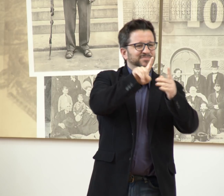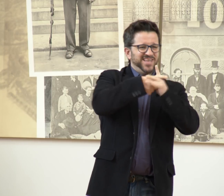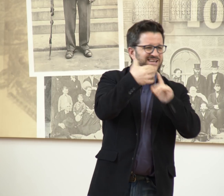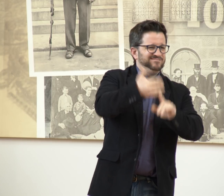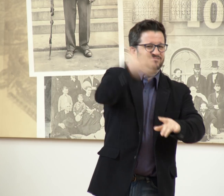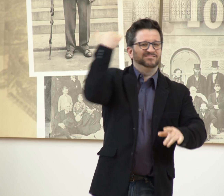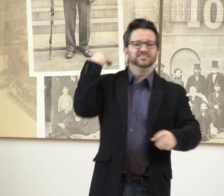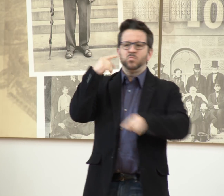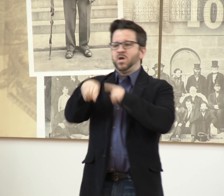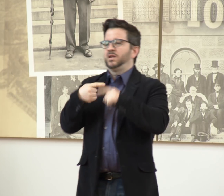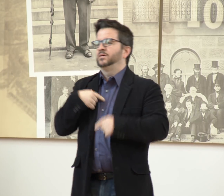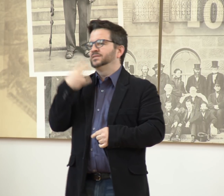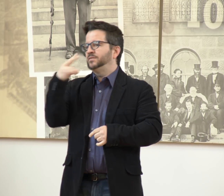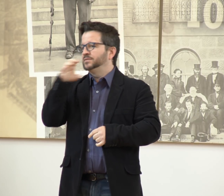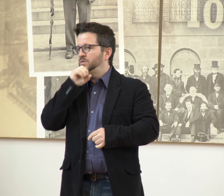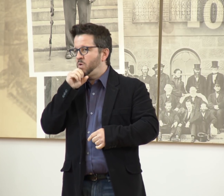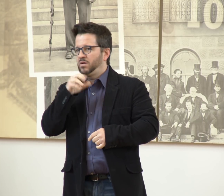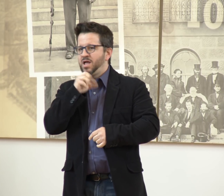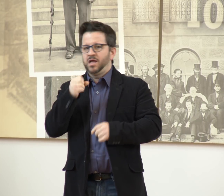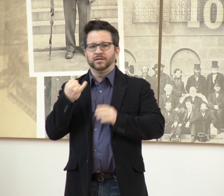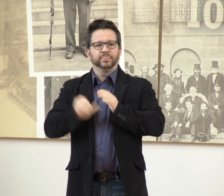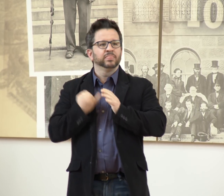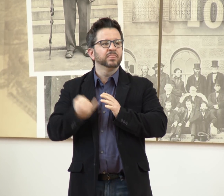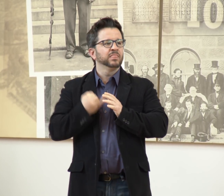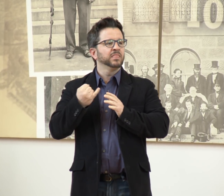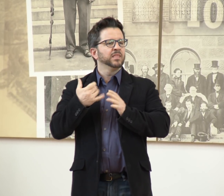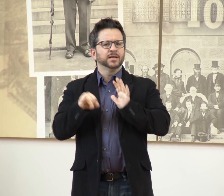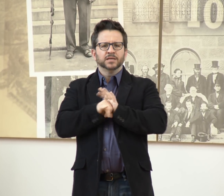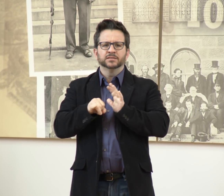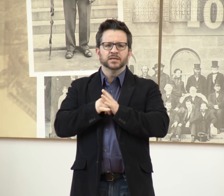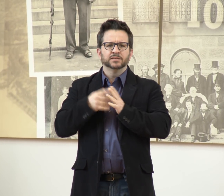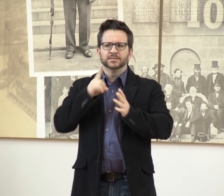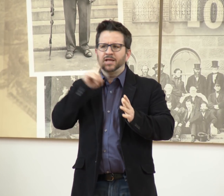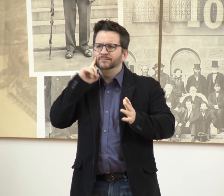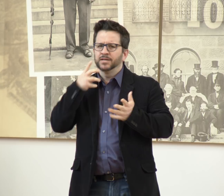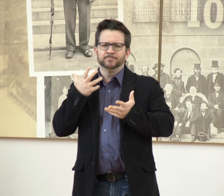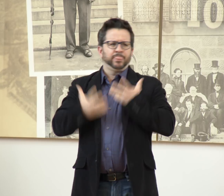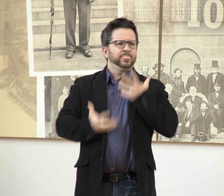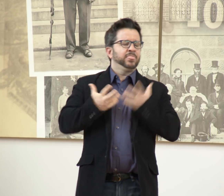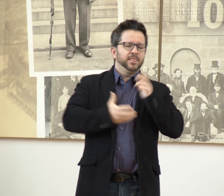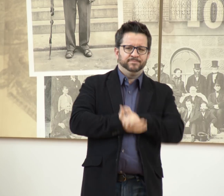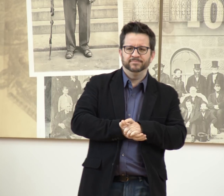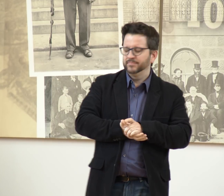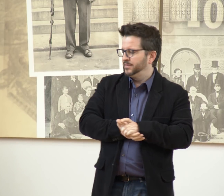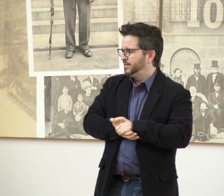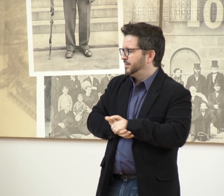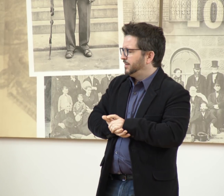across the time span that we've known each other, from when I was a seven-year-old, isolated little boy,